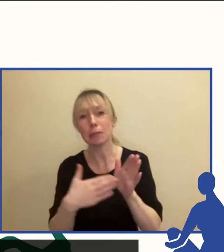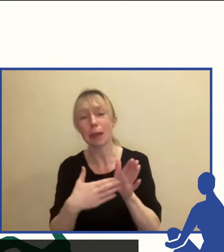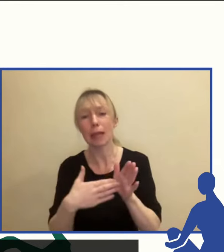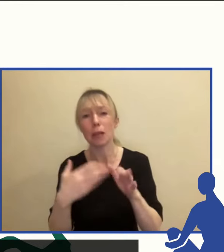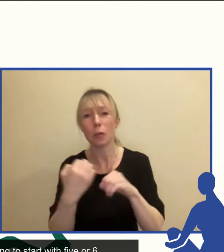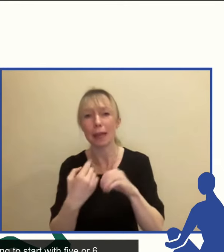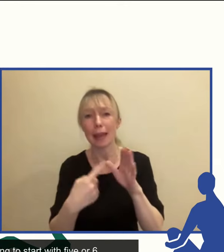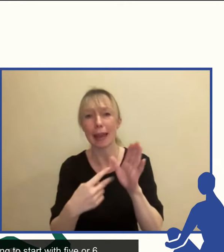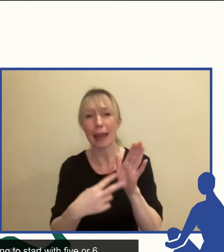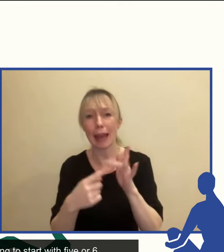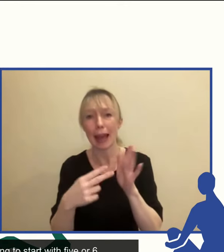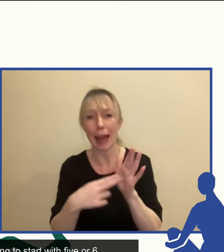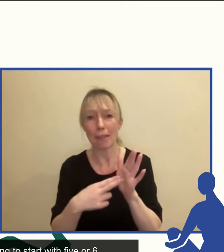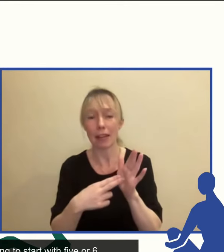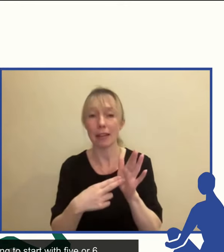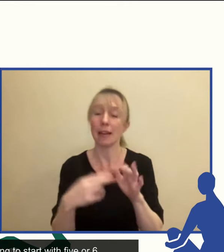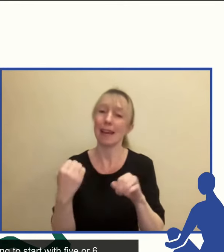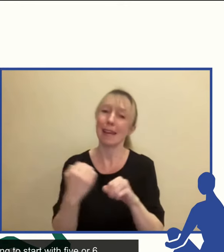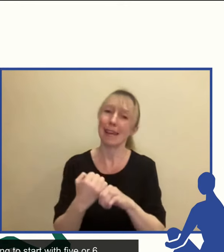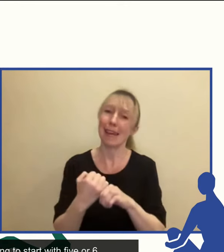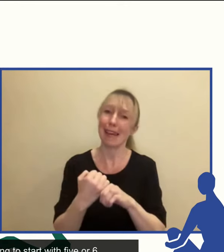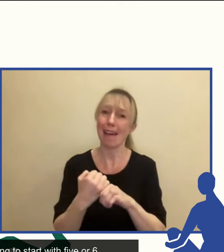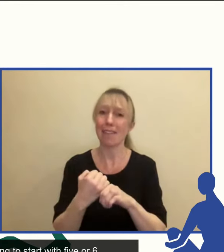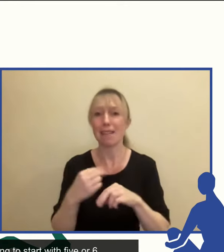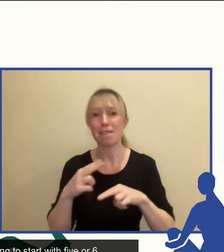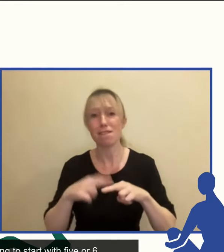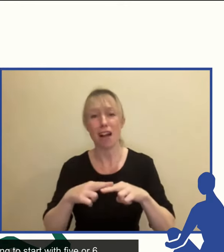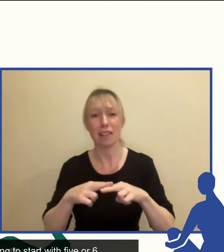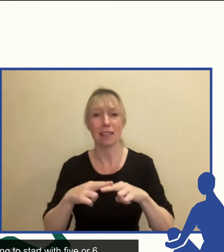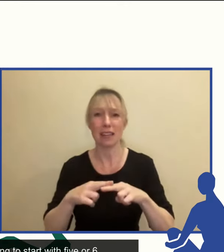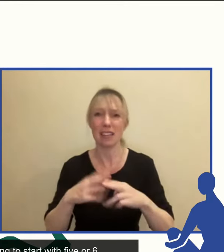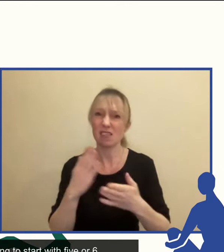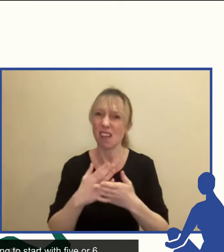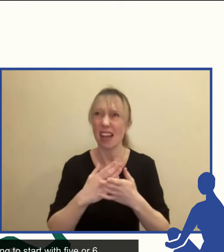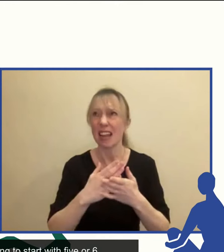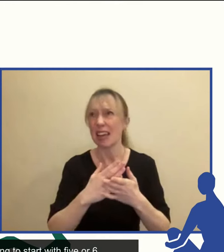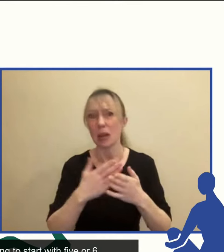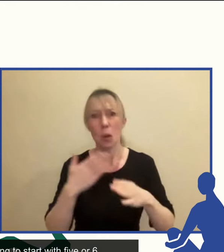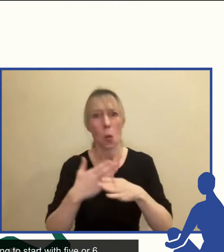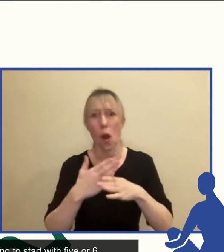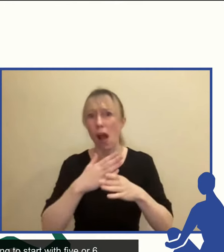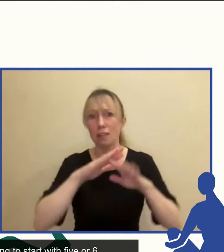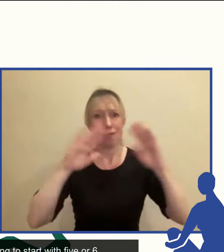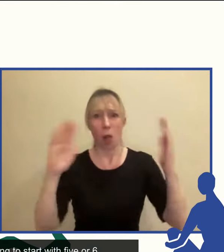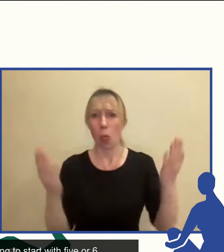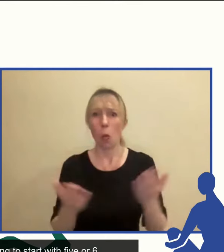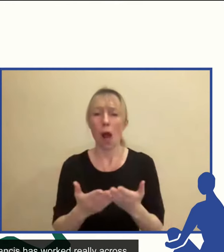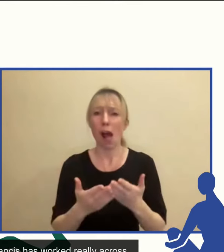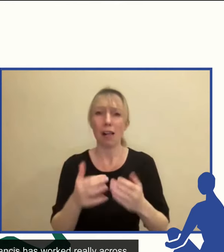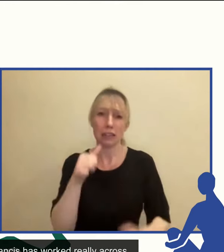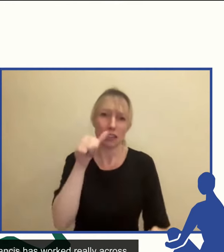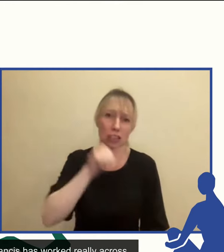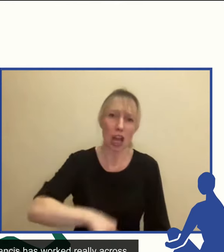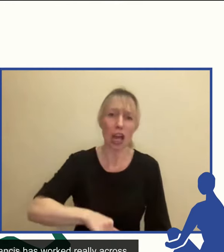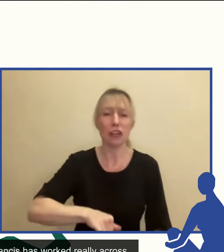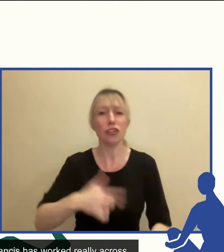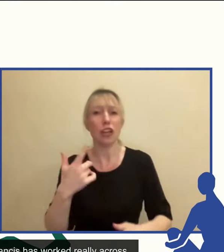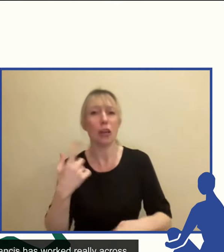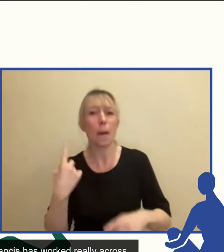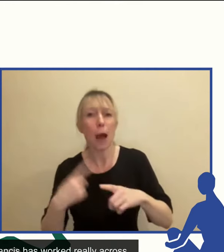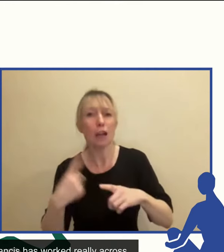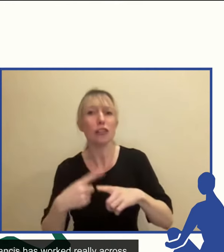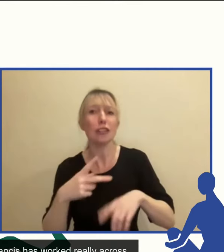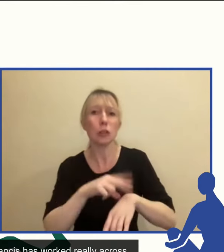Gavin. So Gavin Francis has worked really across the world as a surgeon, an emergency physician, a medical officer with the